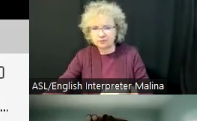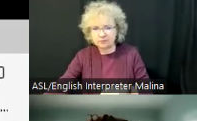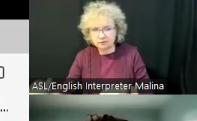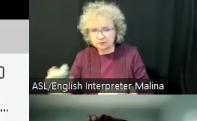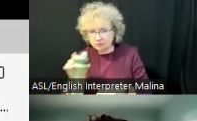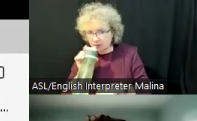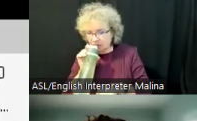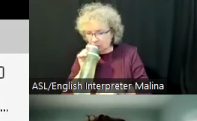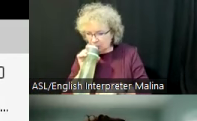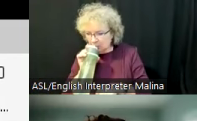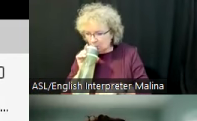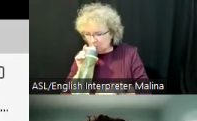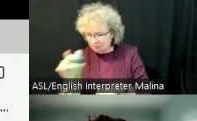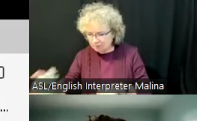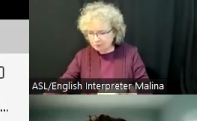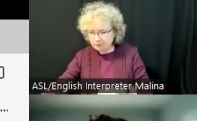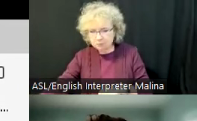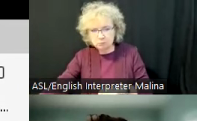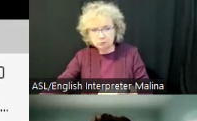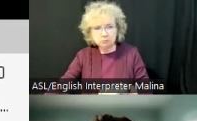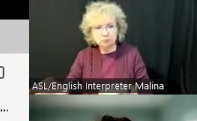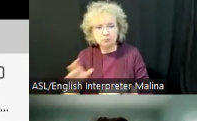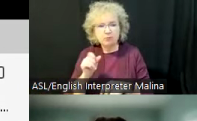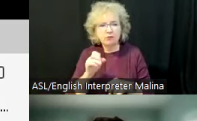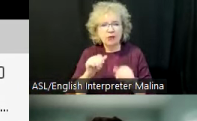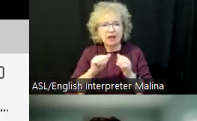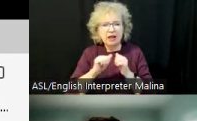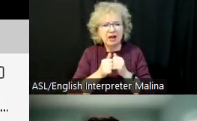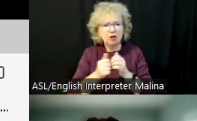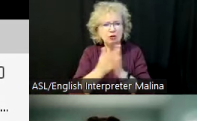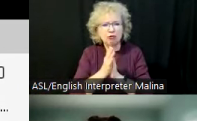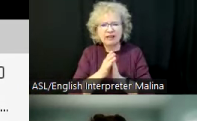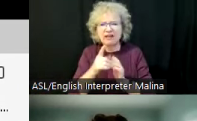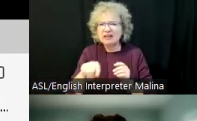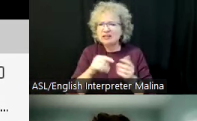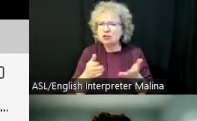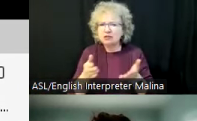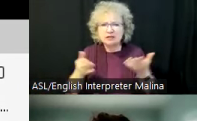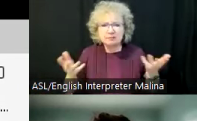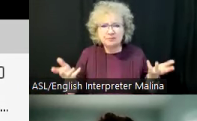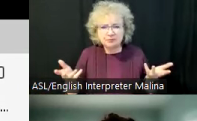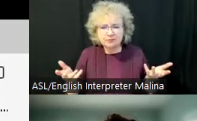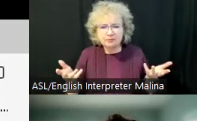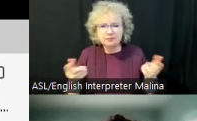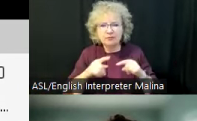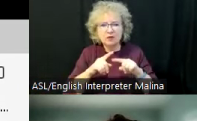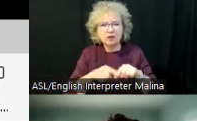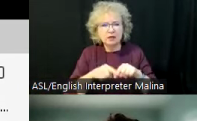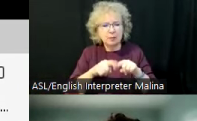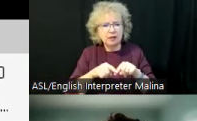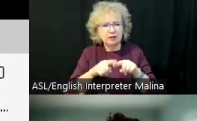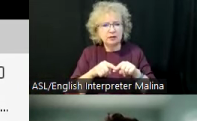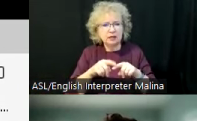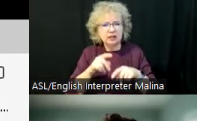So how does one go about requesting these types of services depends a little bit depending on whether the